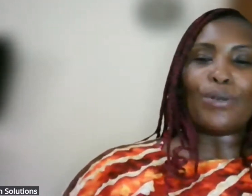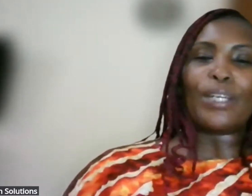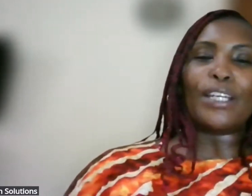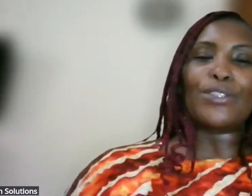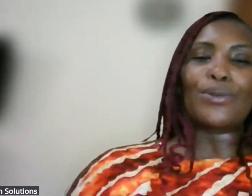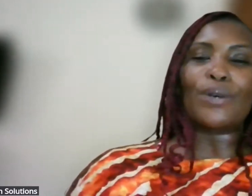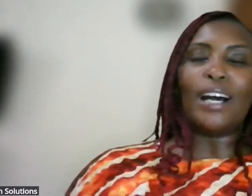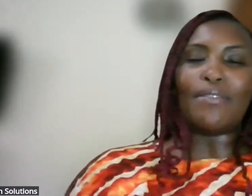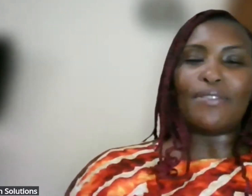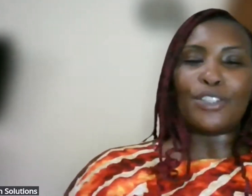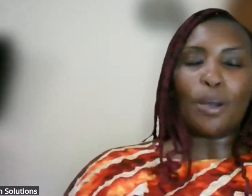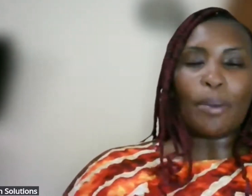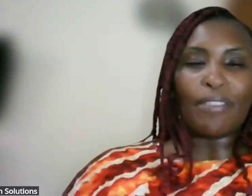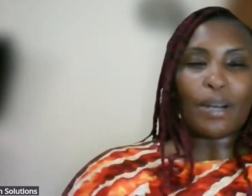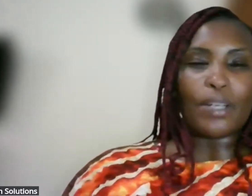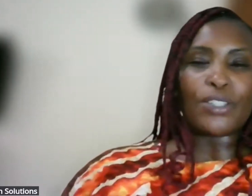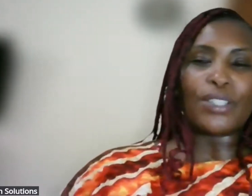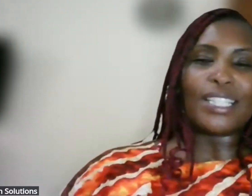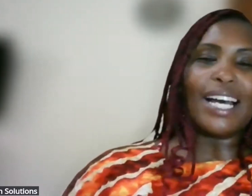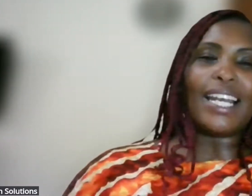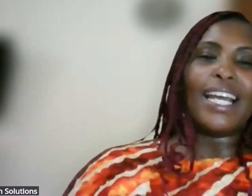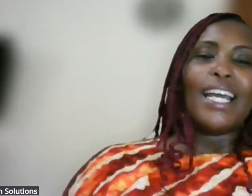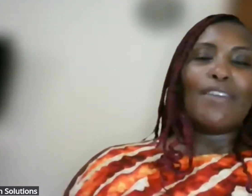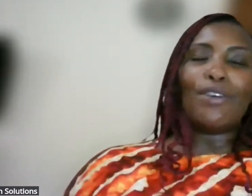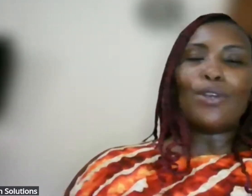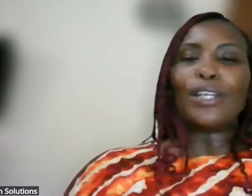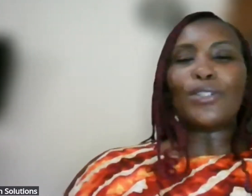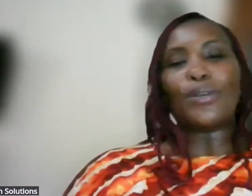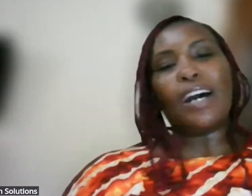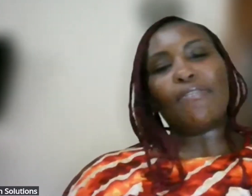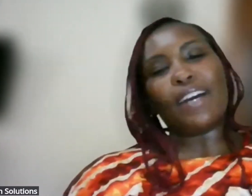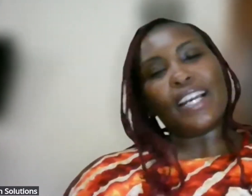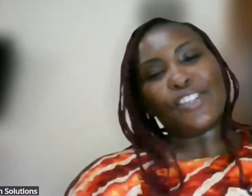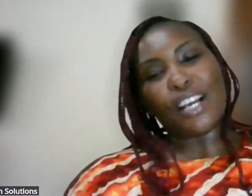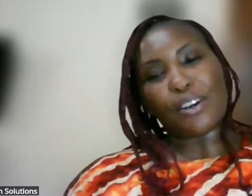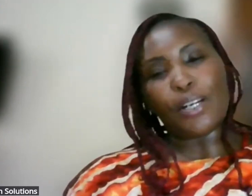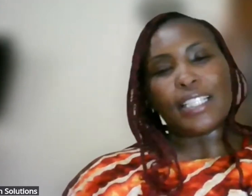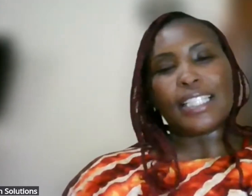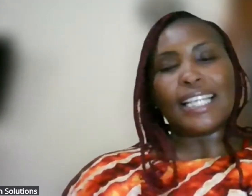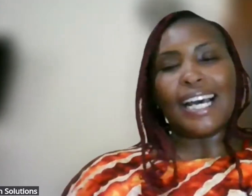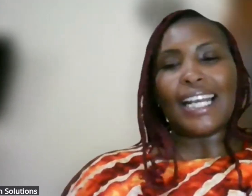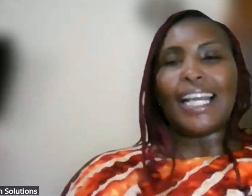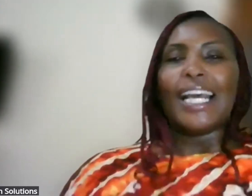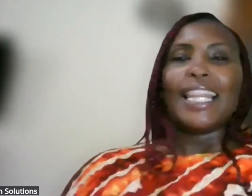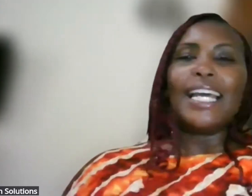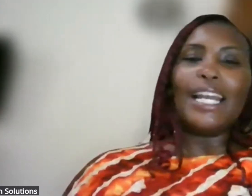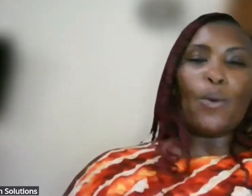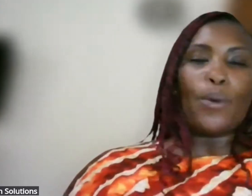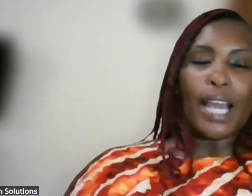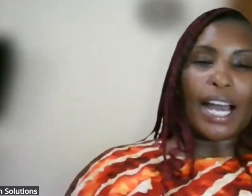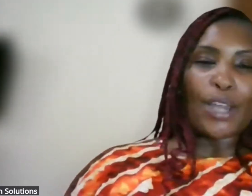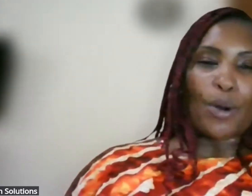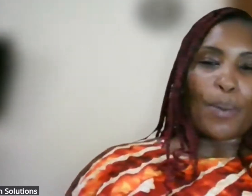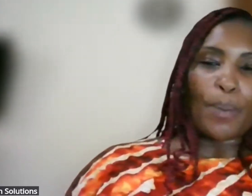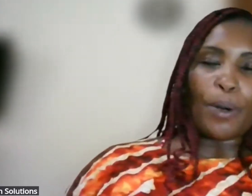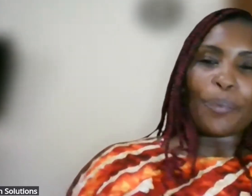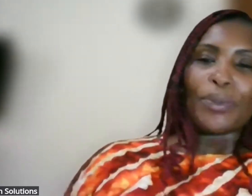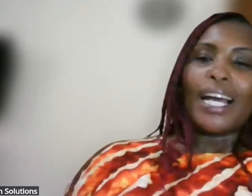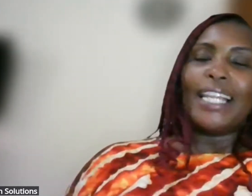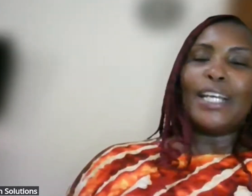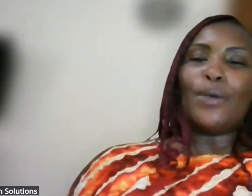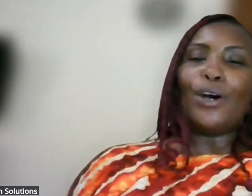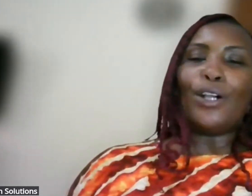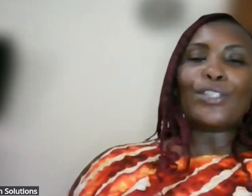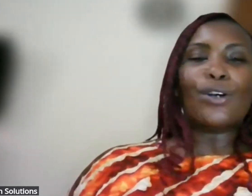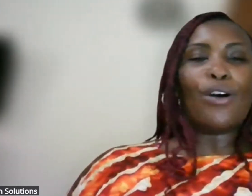if you're looking to have job evaluations done, if you're looking to have HR audits done, then we are your people.